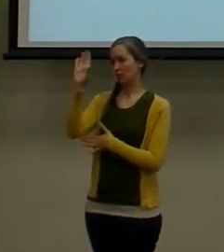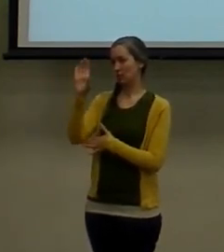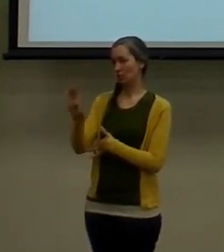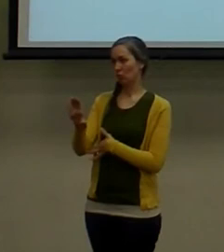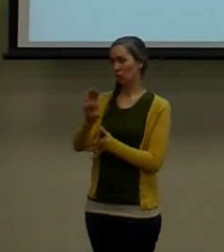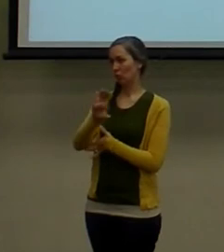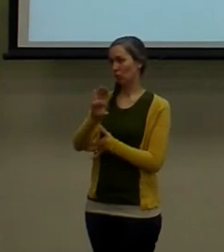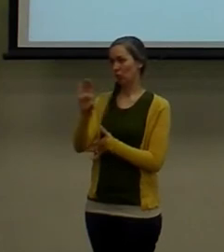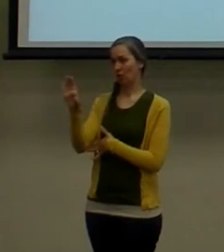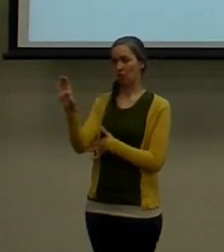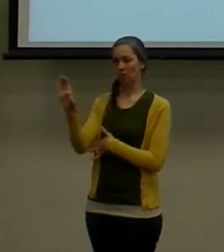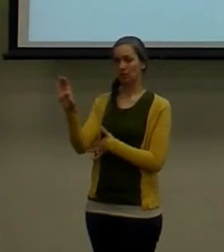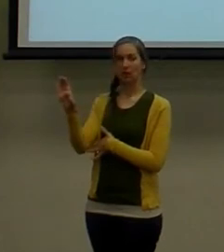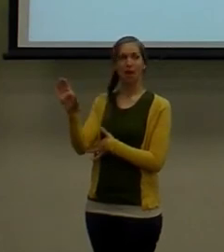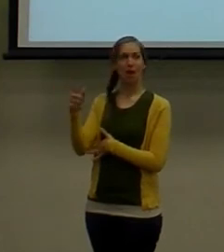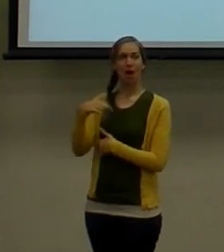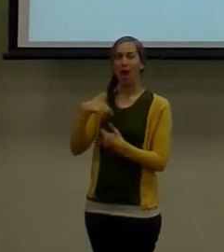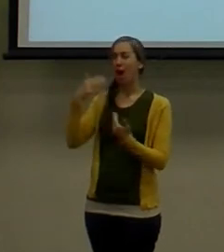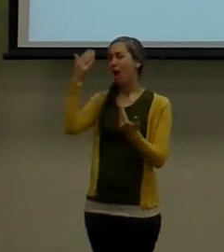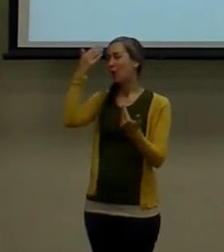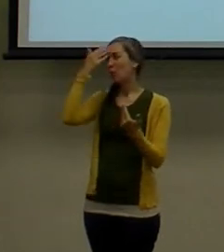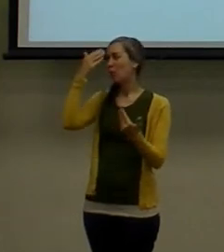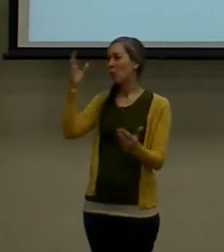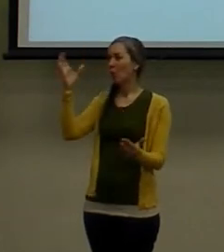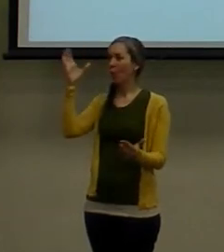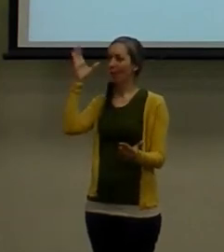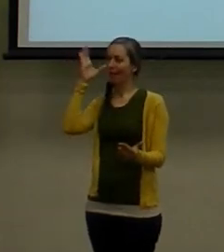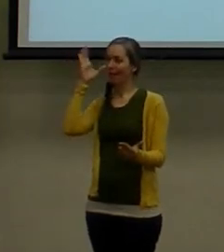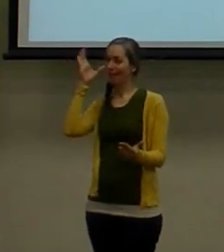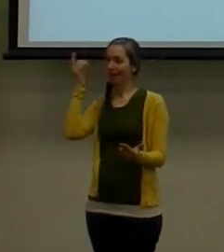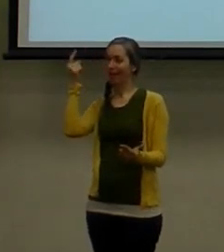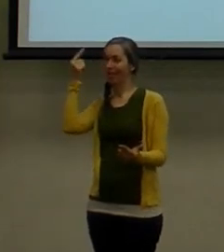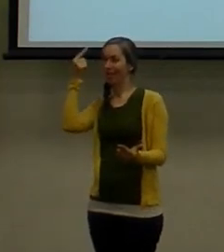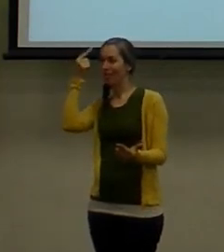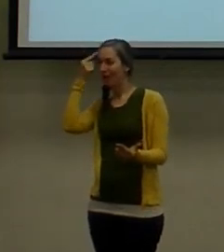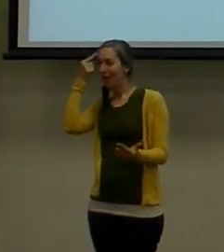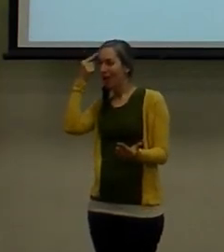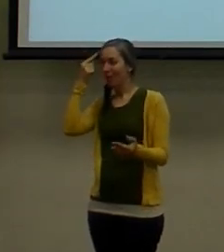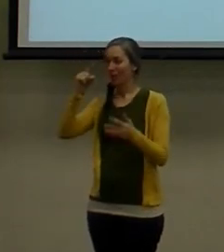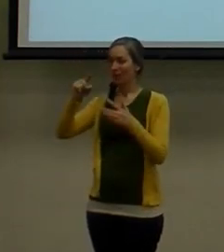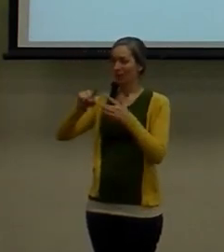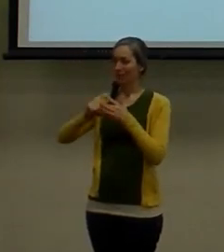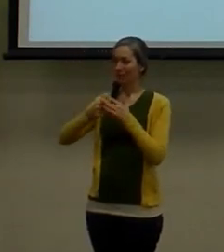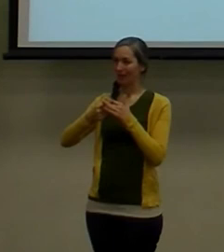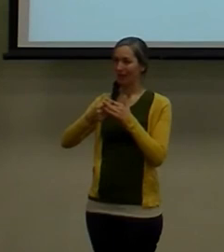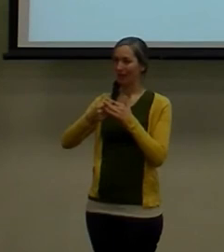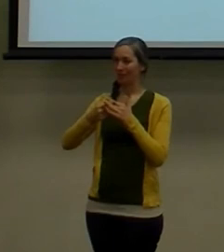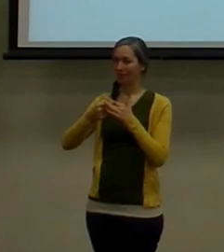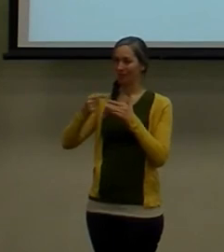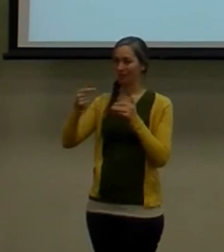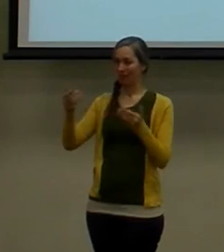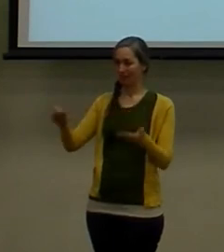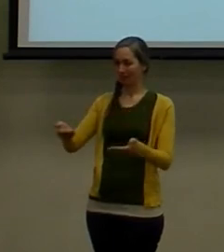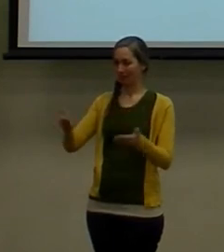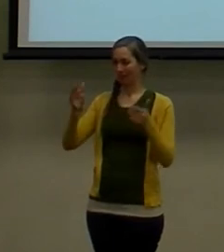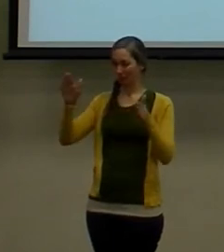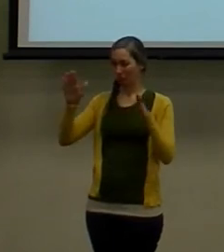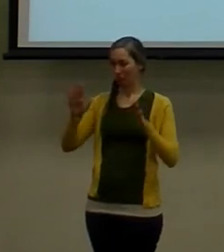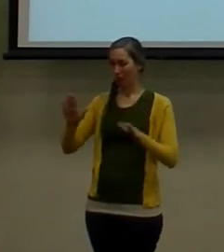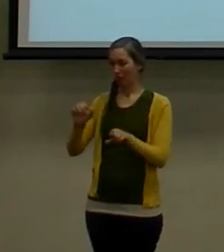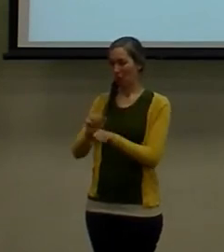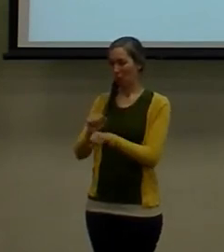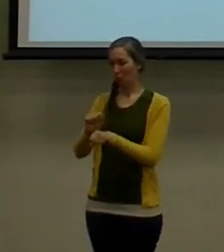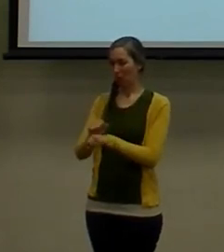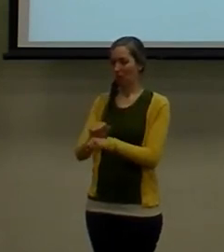I don't know what Klein Paden thought when he started this great work. And all those